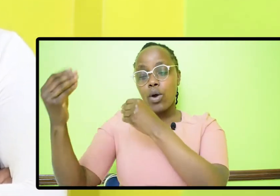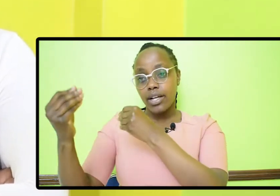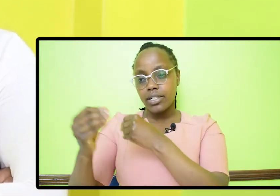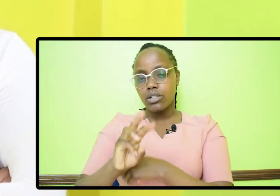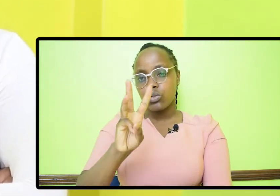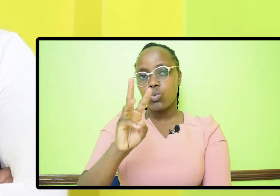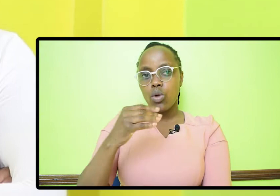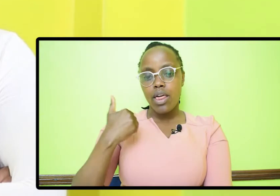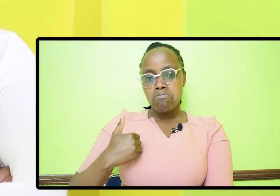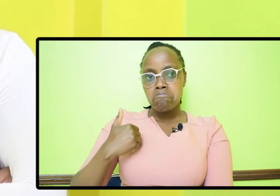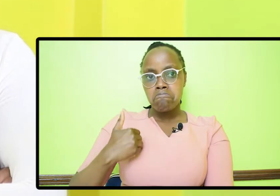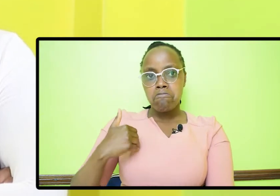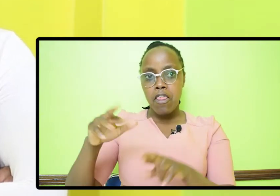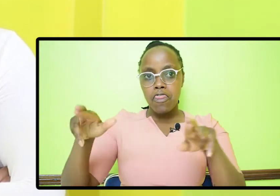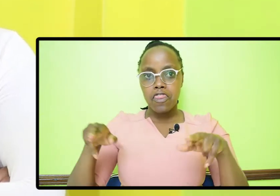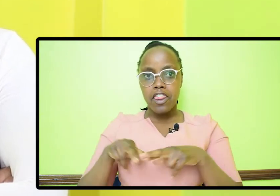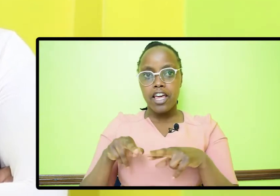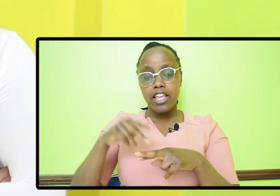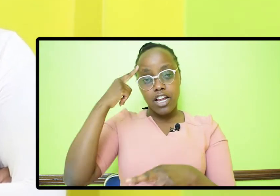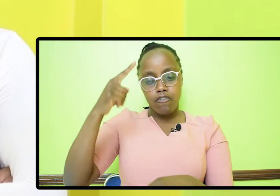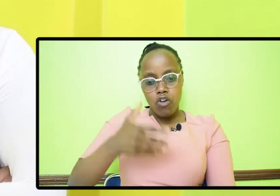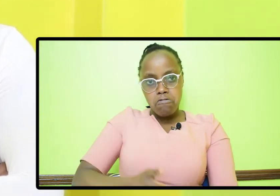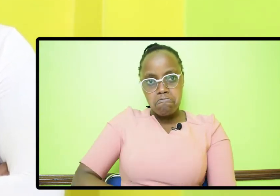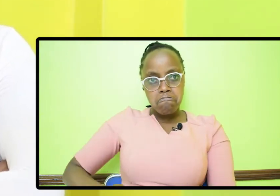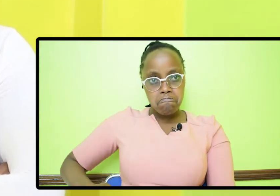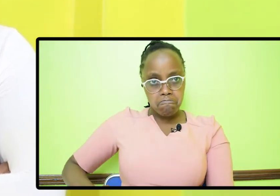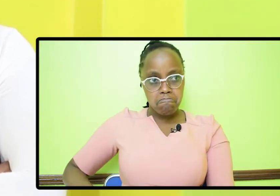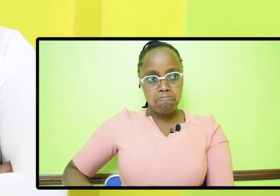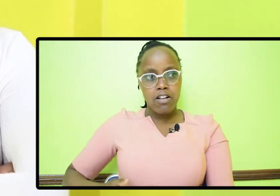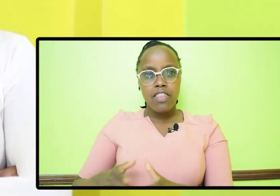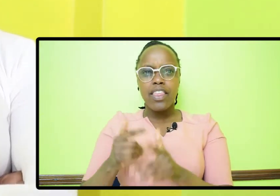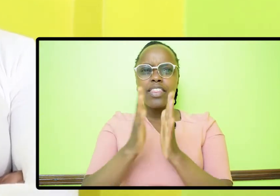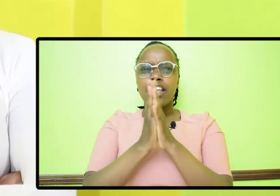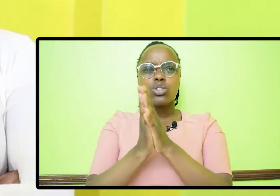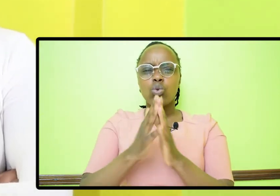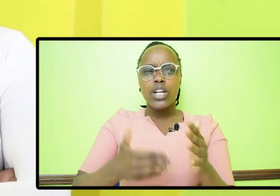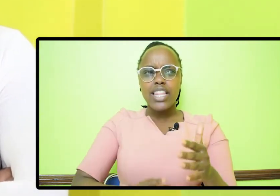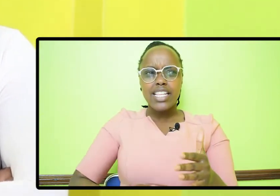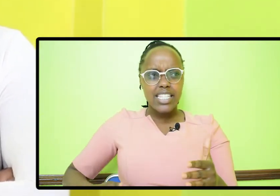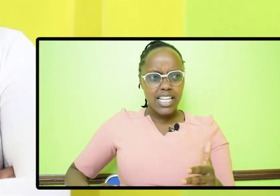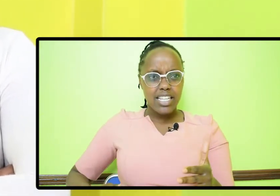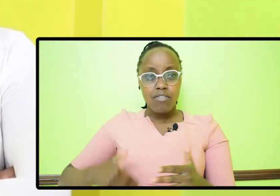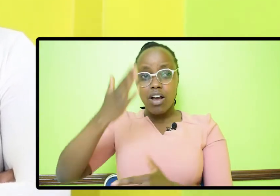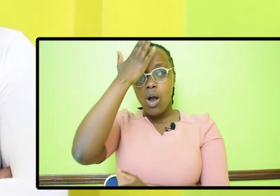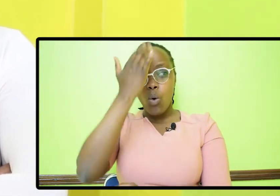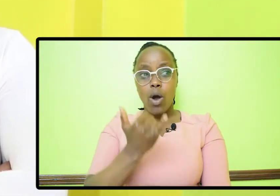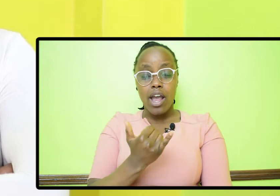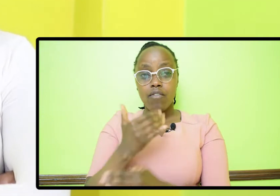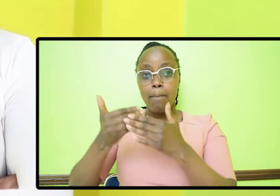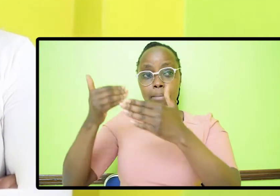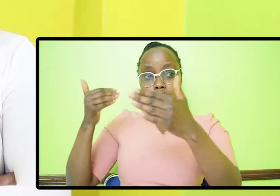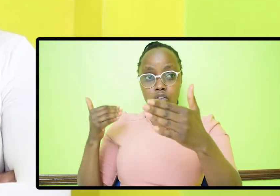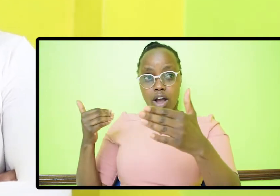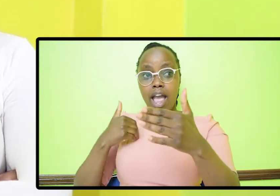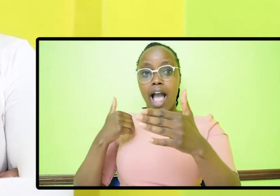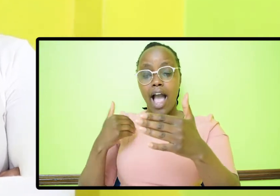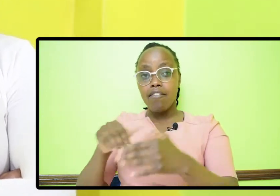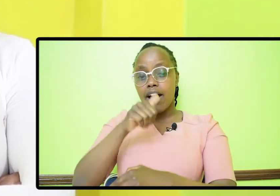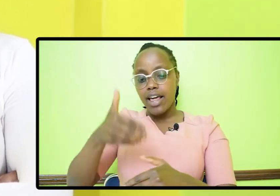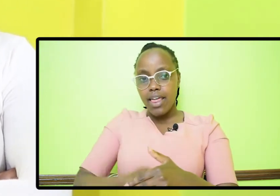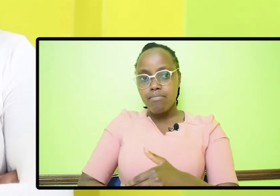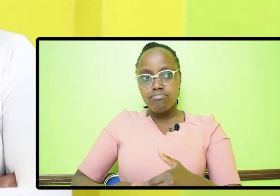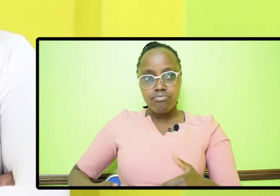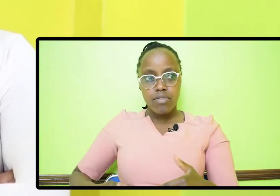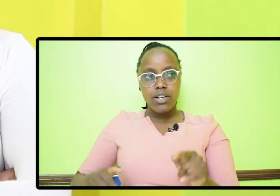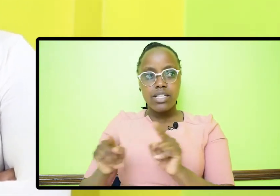the ward, to the theater for the CS. Okay. Story of CS, it is because previous... She had